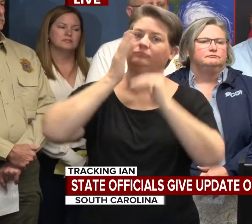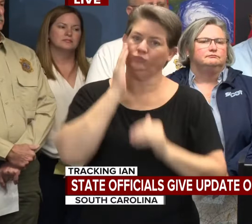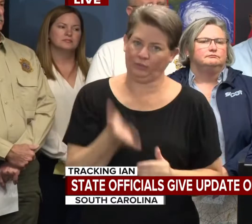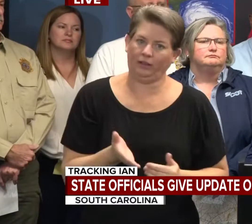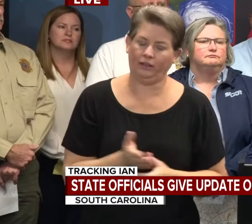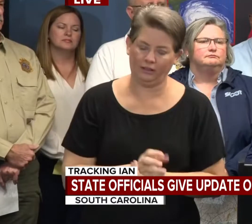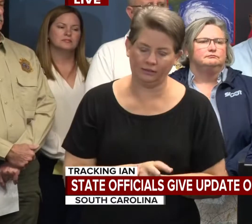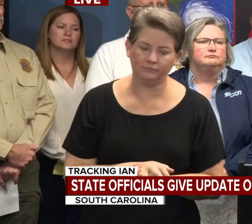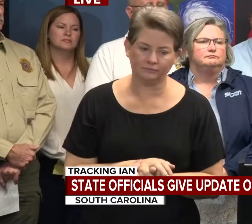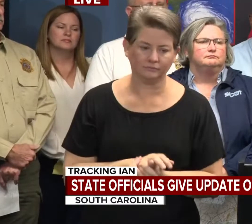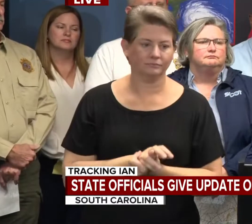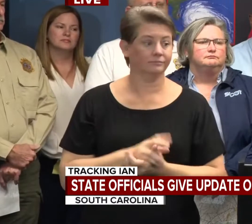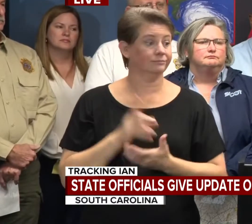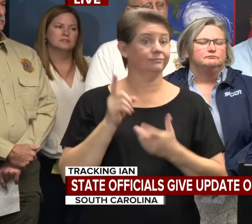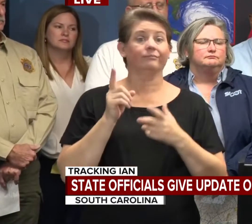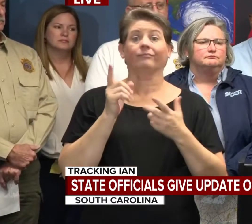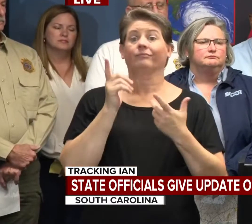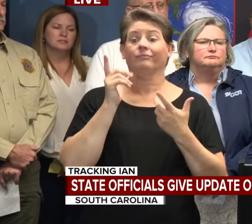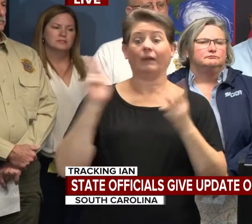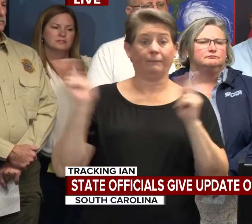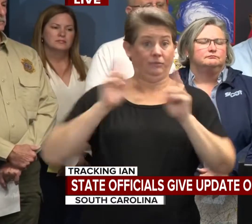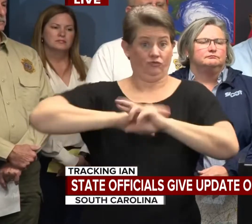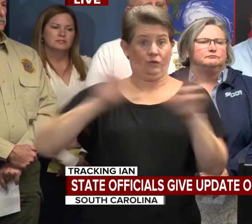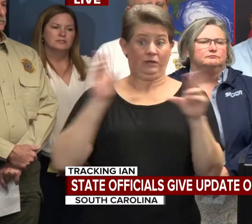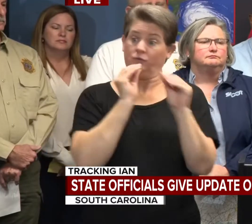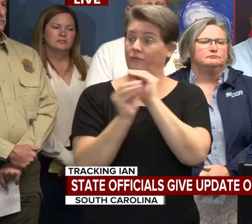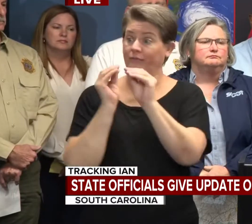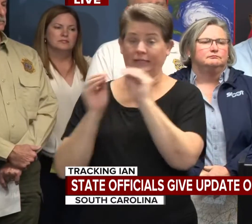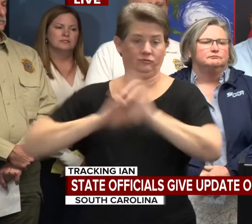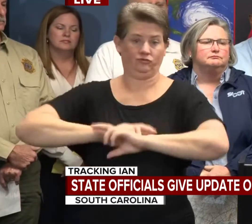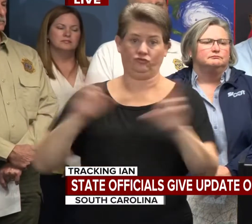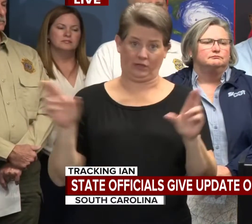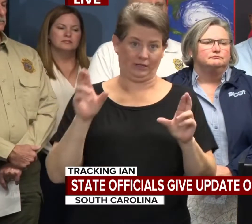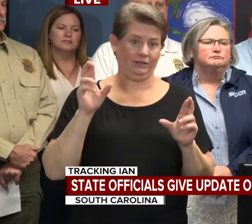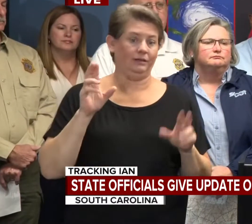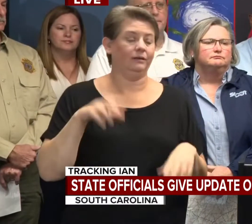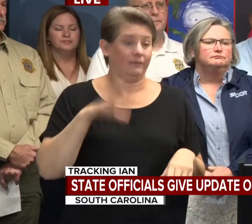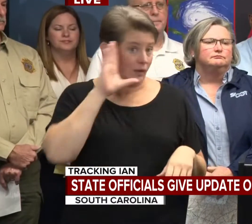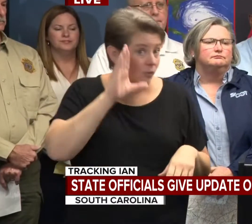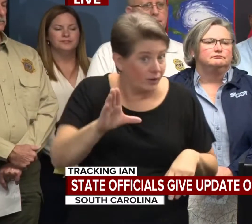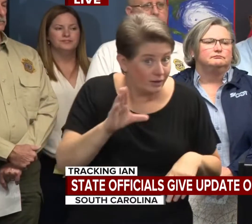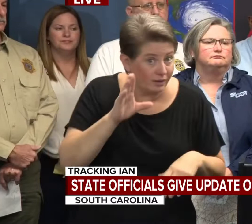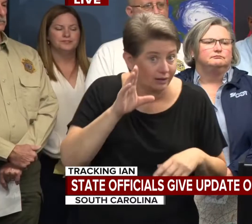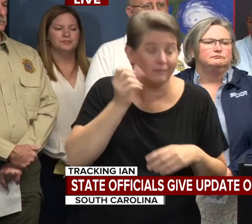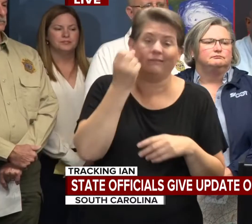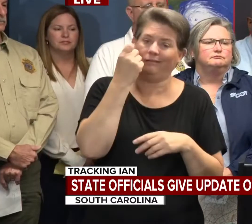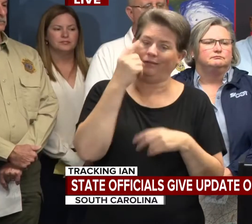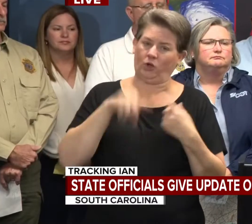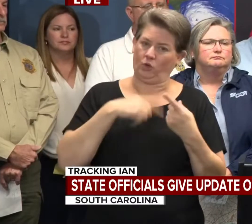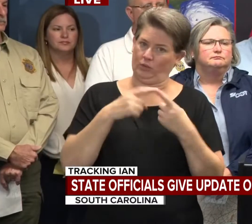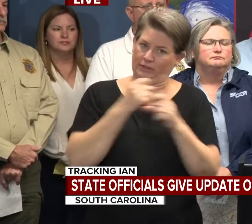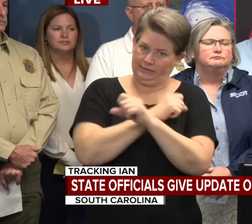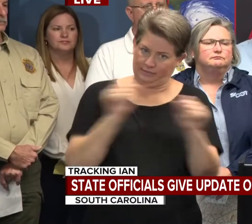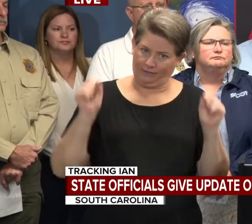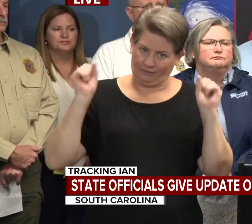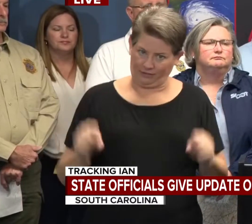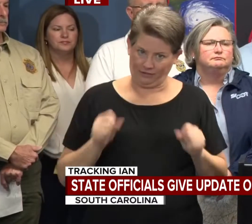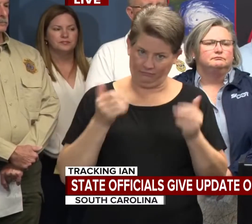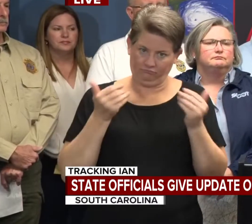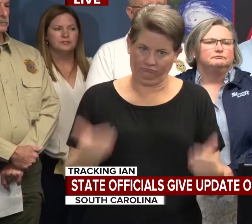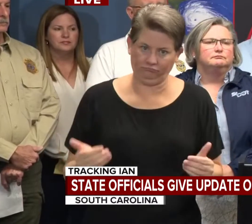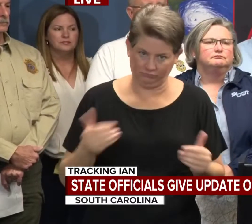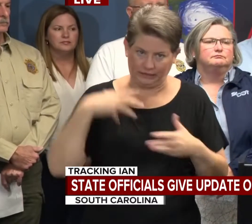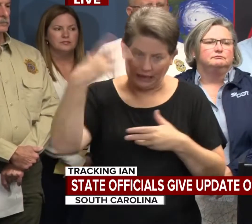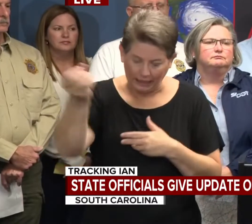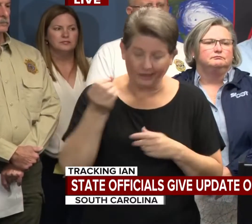The crews are standing at the ready, and they will go out and do restoration efforts, but only when it's safe to do so. So when